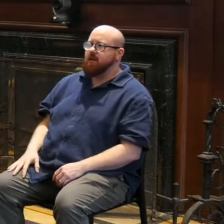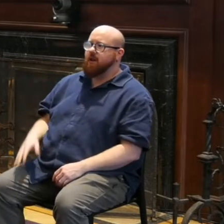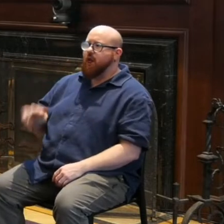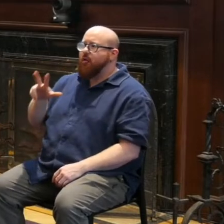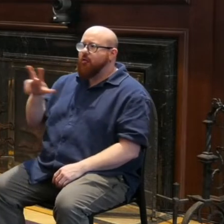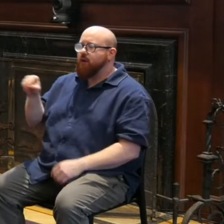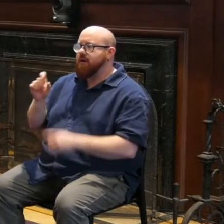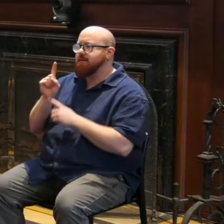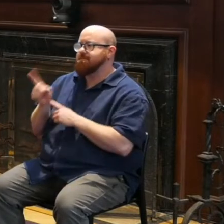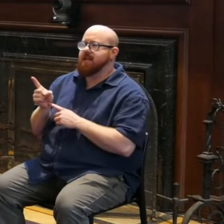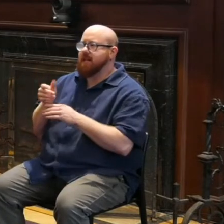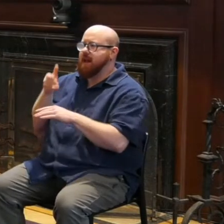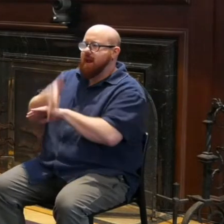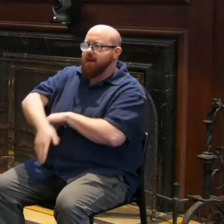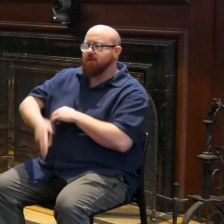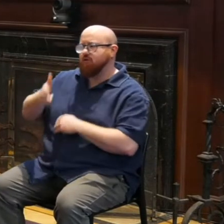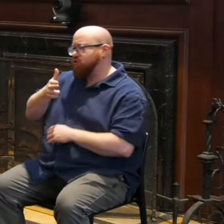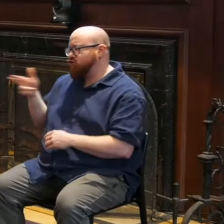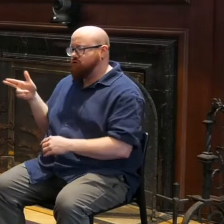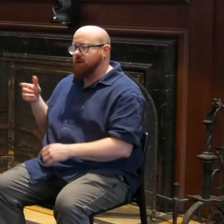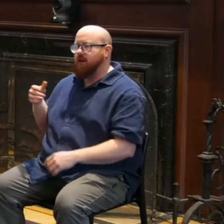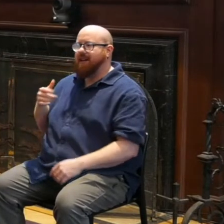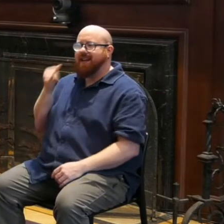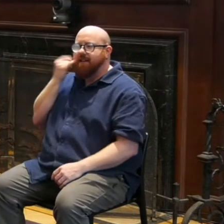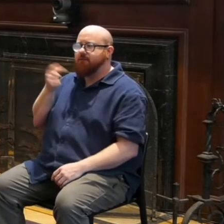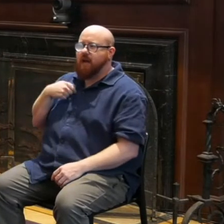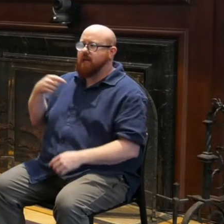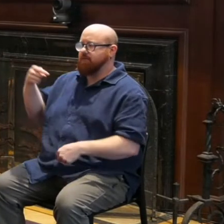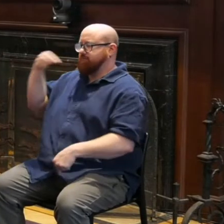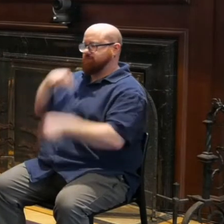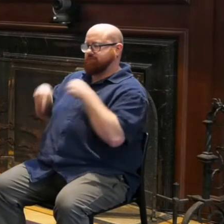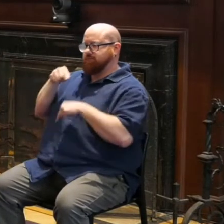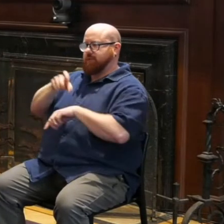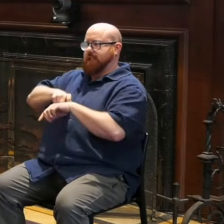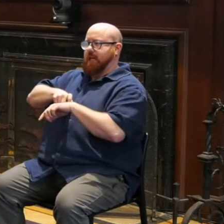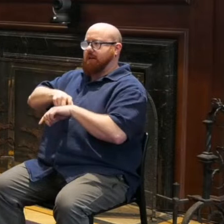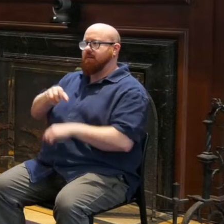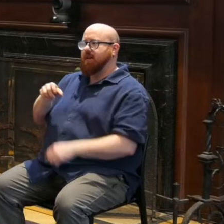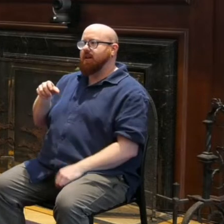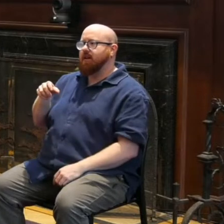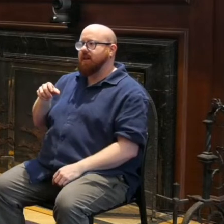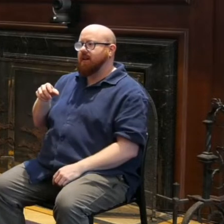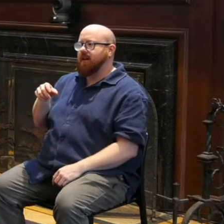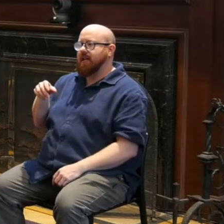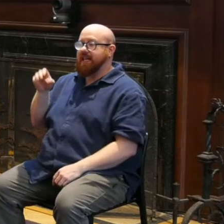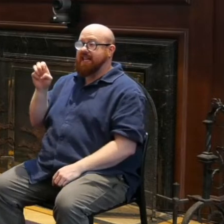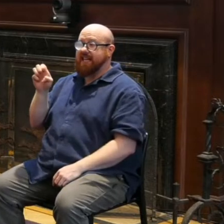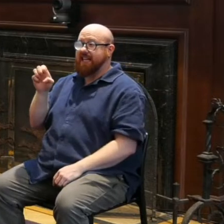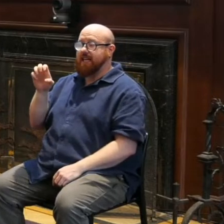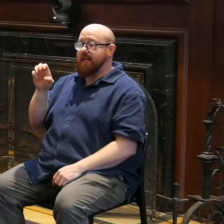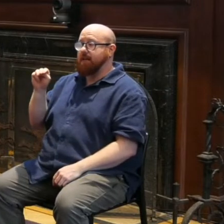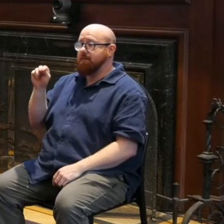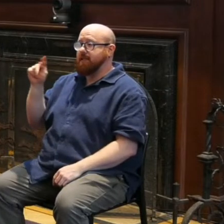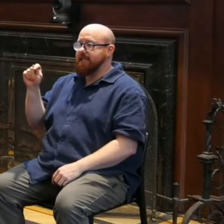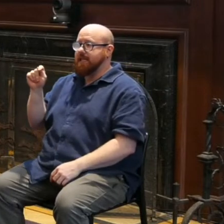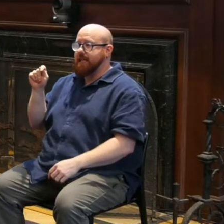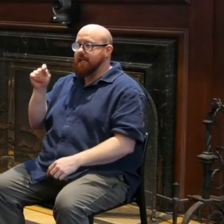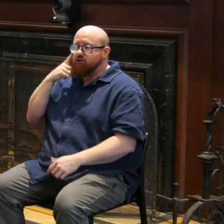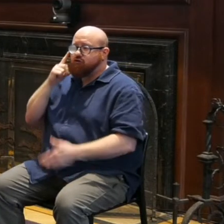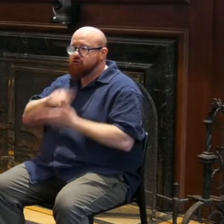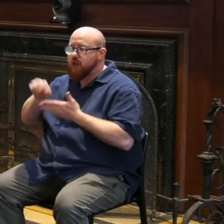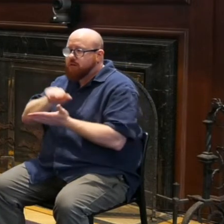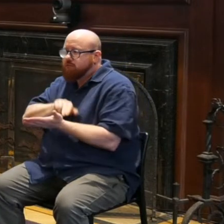could turn back time. EMTs checked your pulse. No pulse. A sliver of